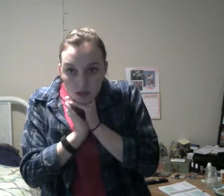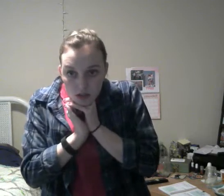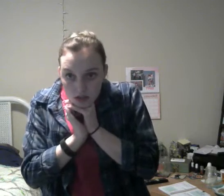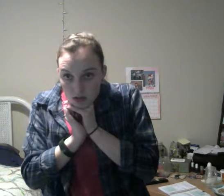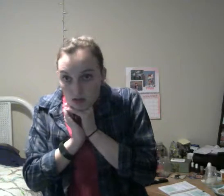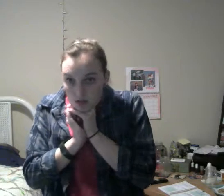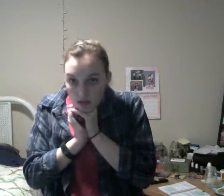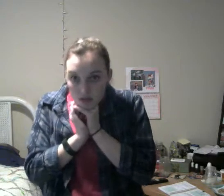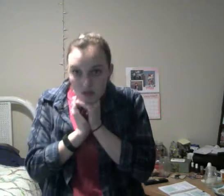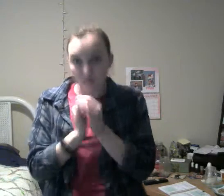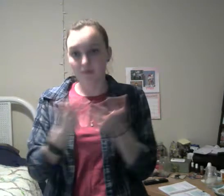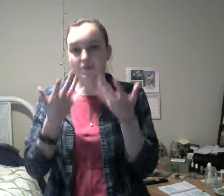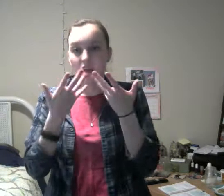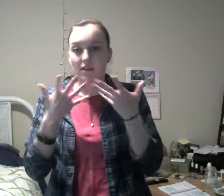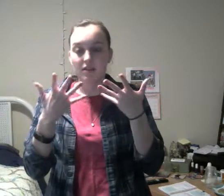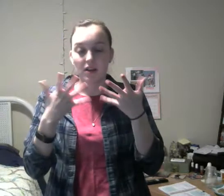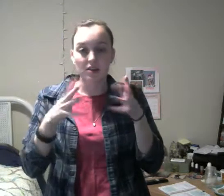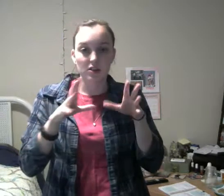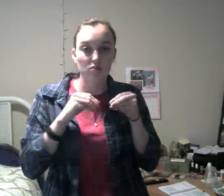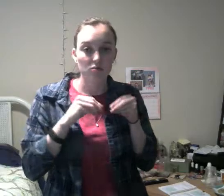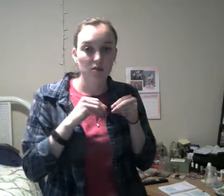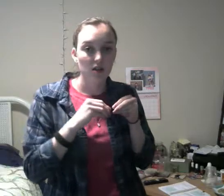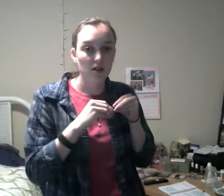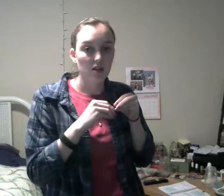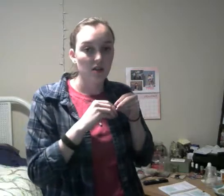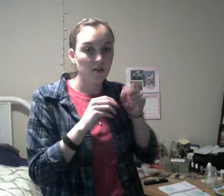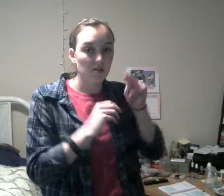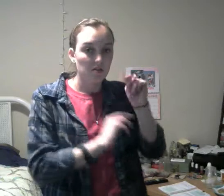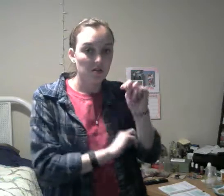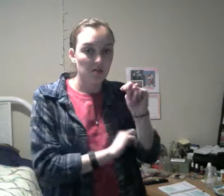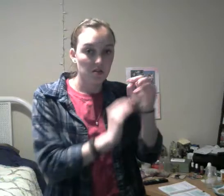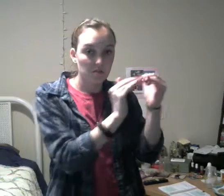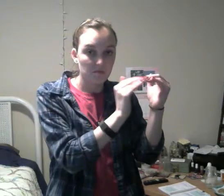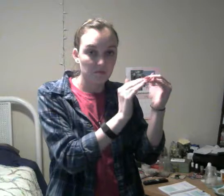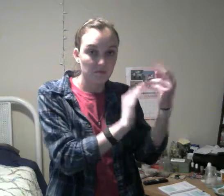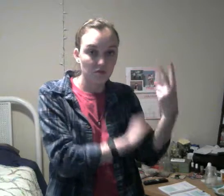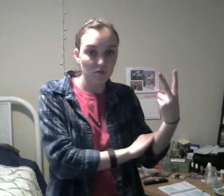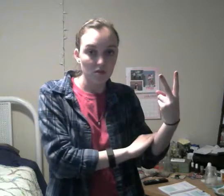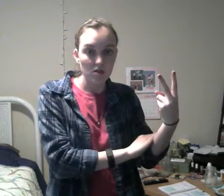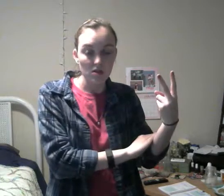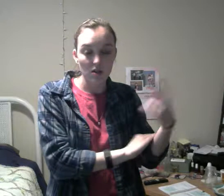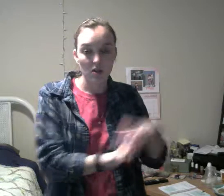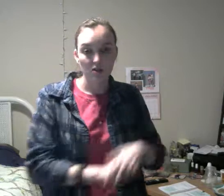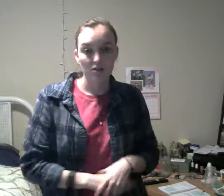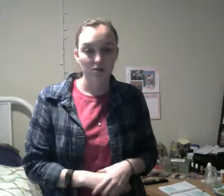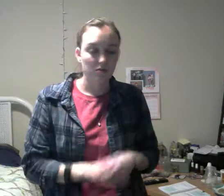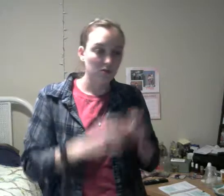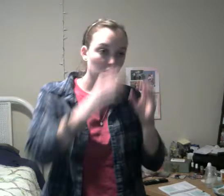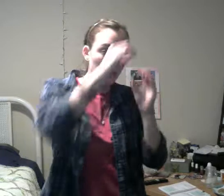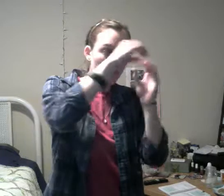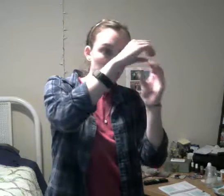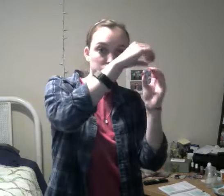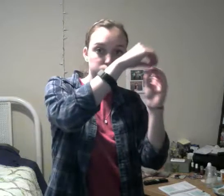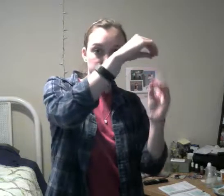we're eventually going to get is gametes where N equals 2 now. And each of those, if you look at all 4 of them, are going to be brand